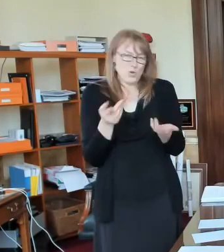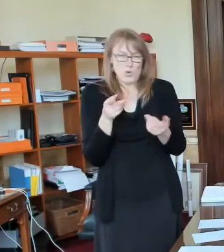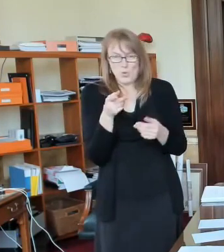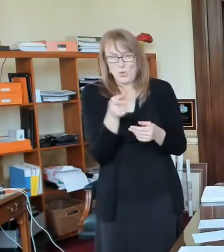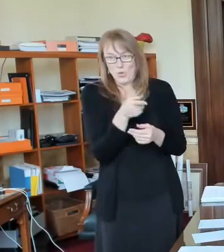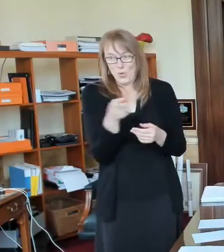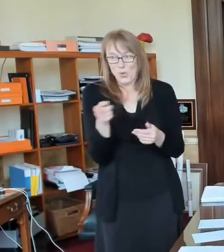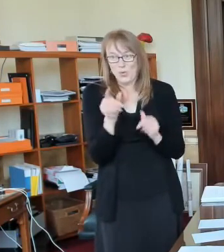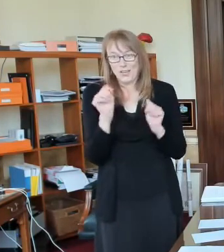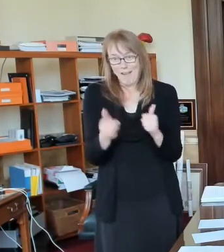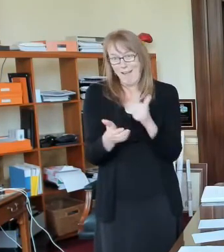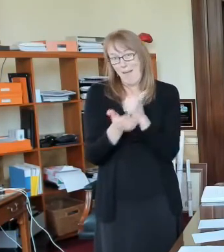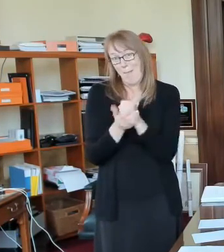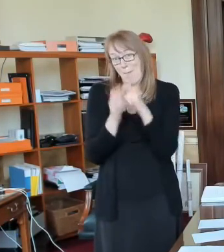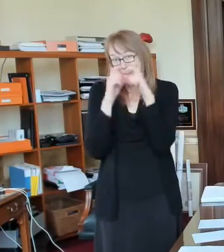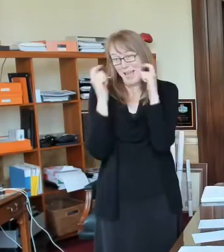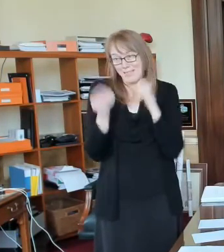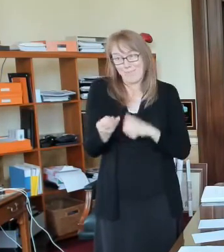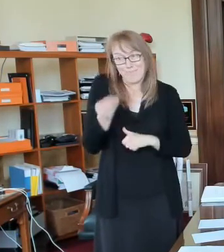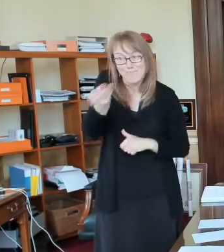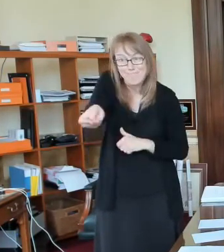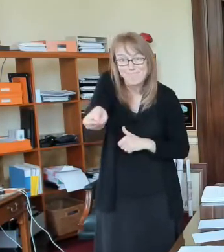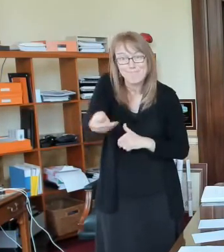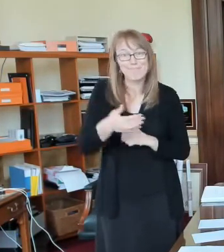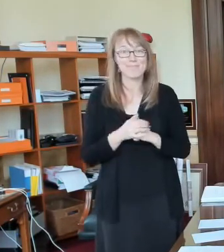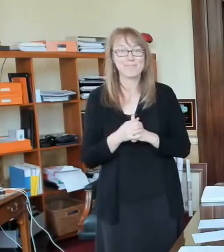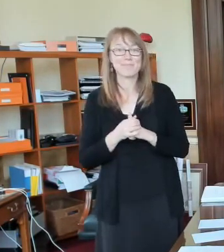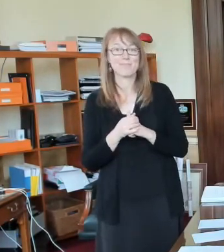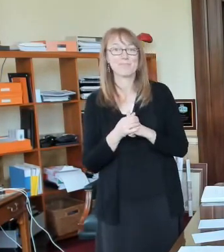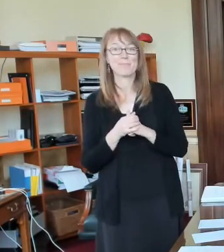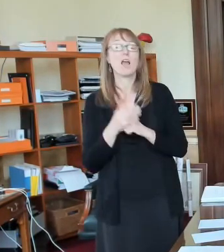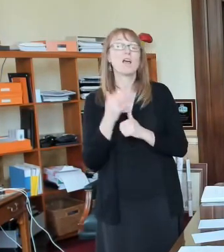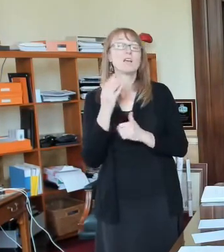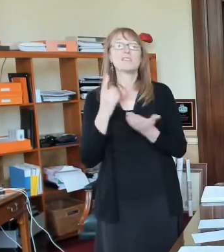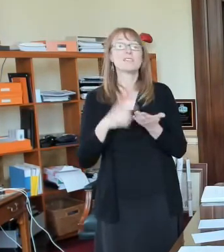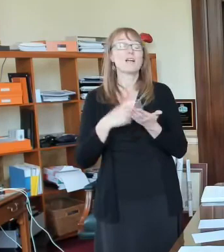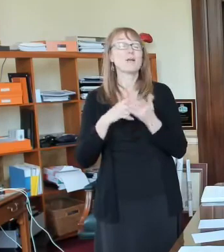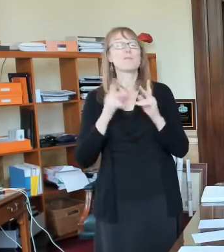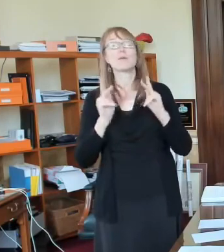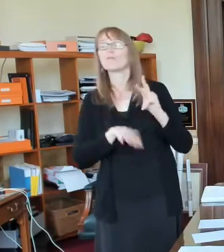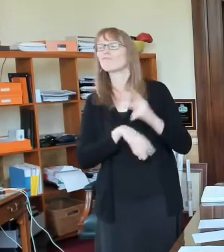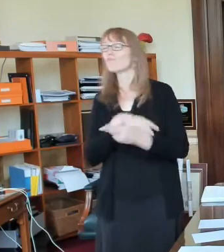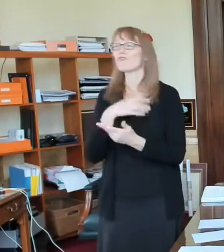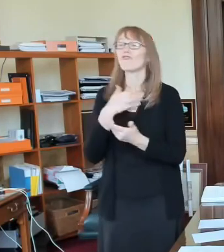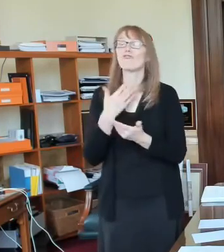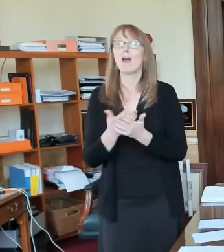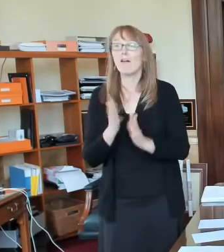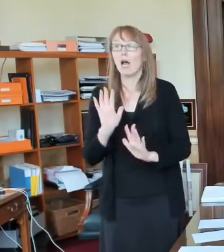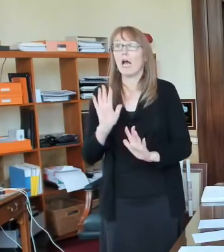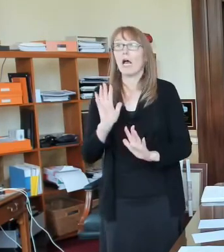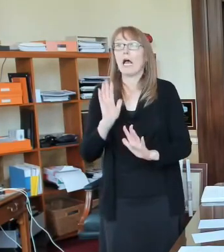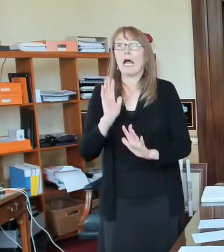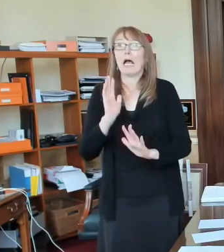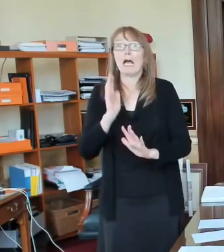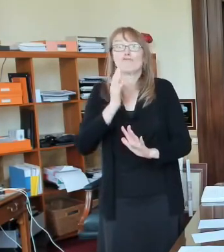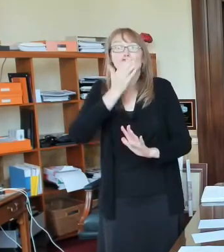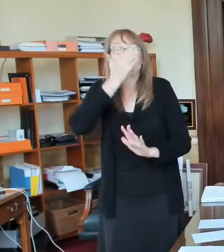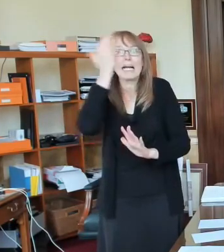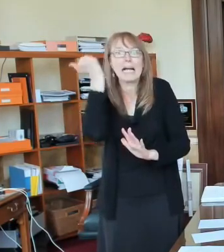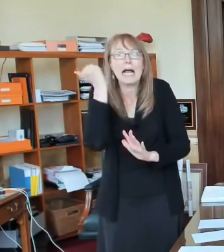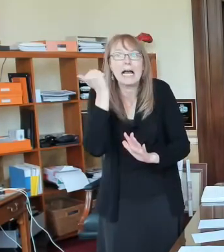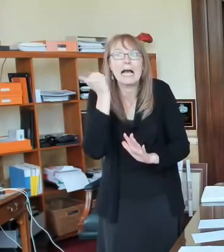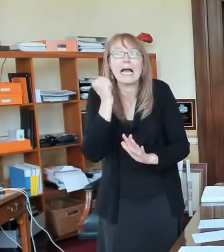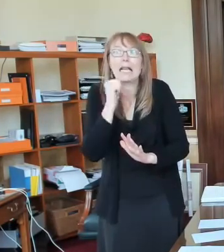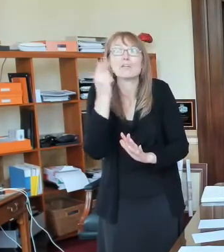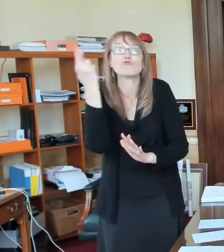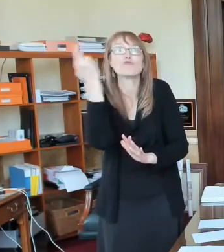are some folks who just show up there and they've forgotten their mask and they're happy to have another one. So you